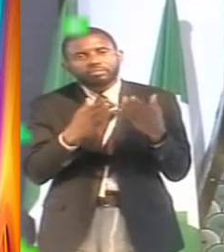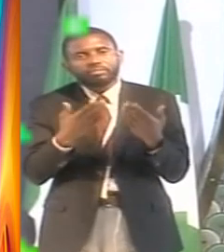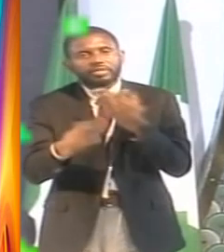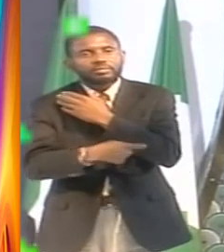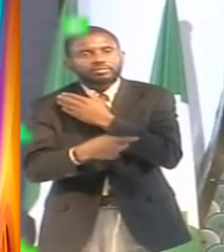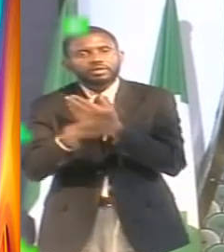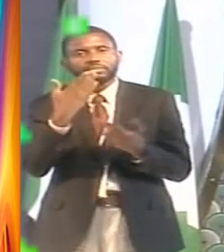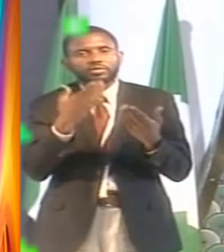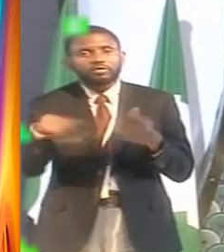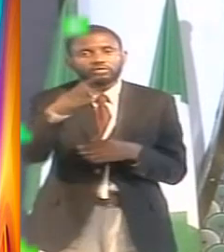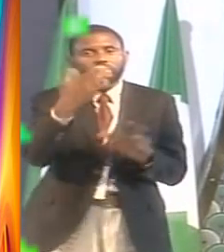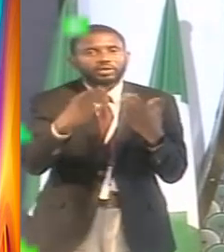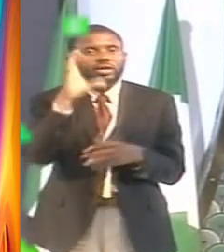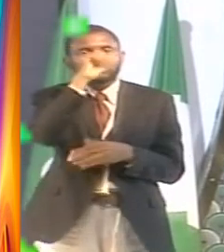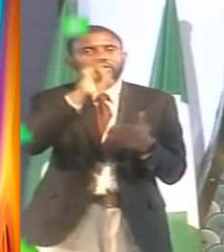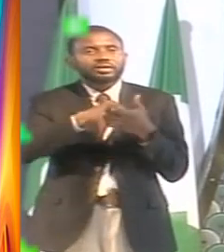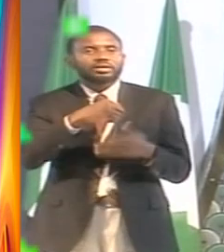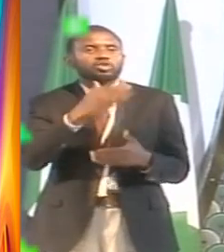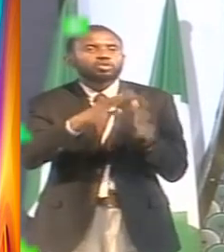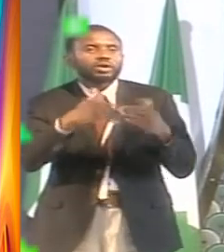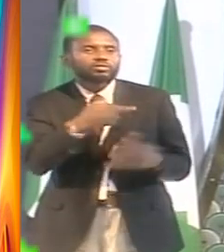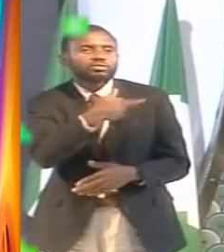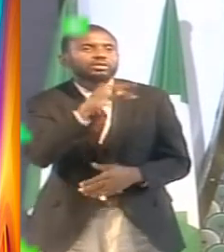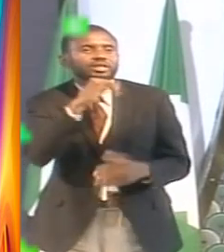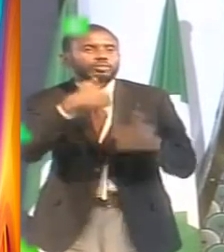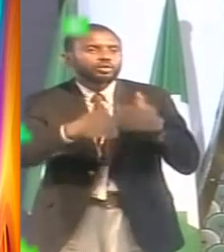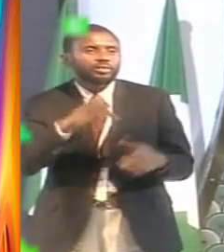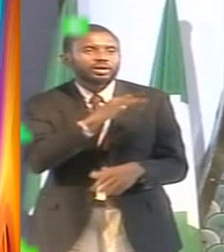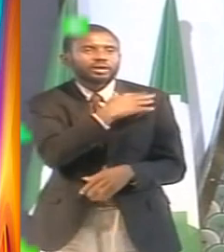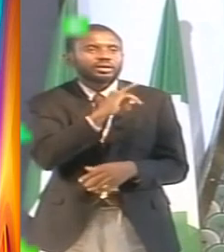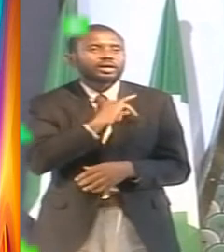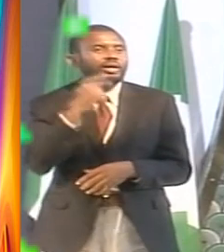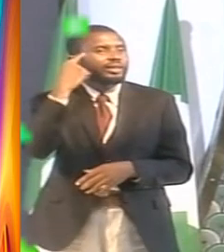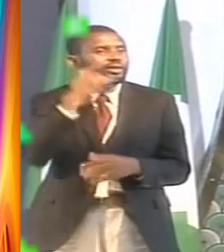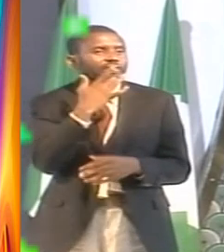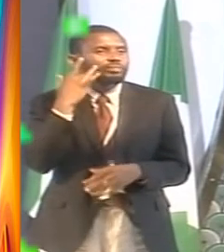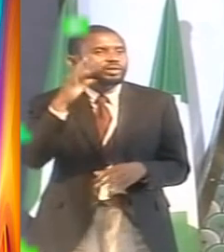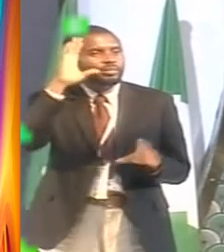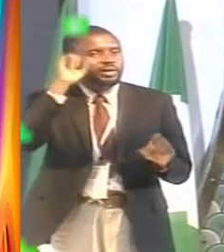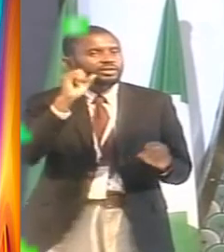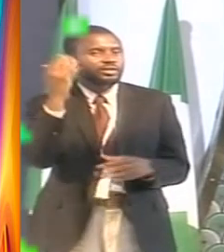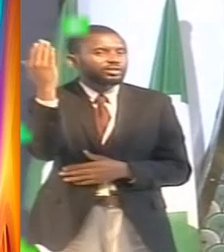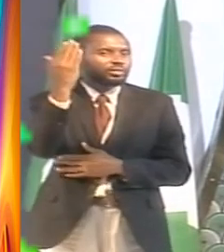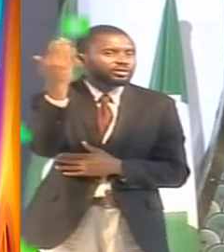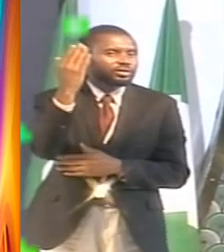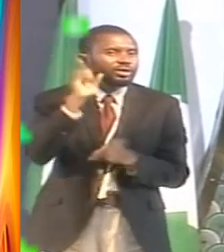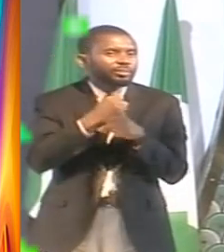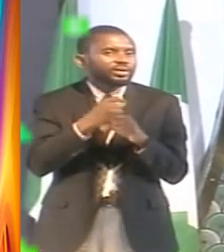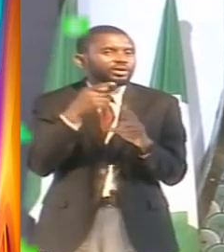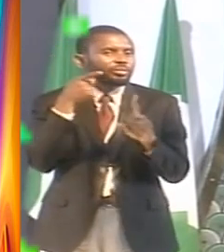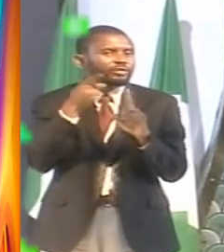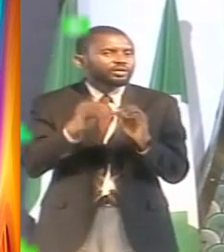religion is a problem. And I think the former president's speech made the point very